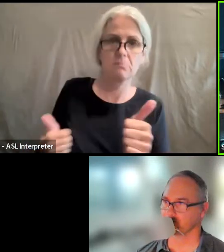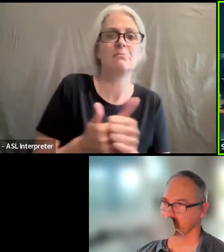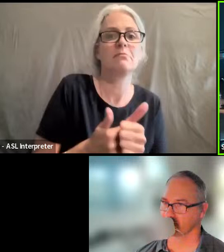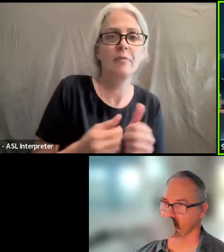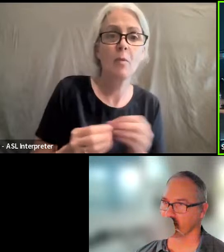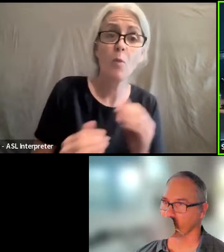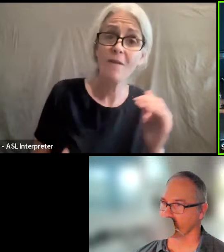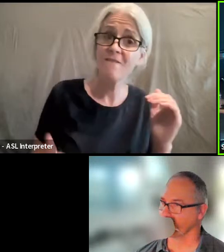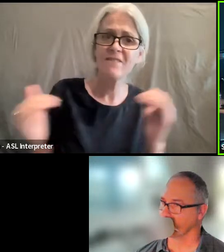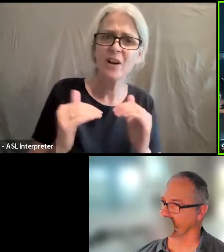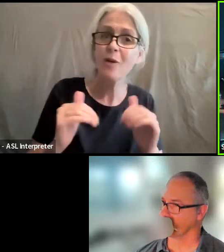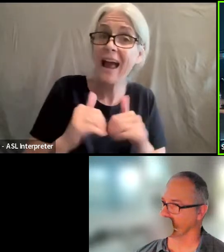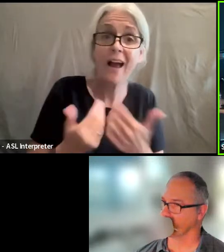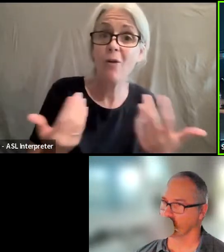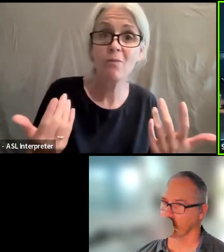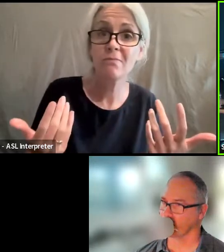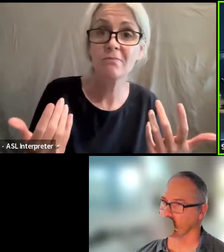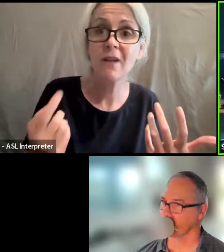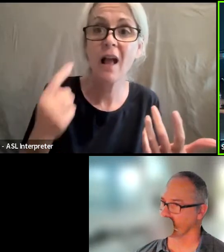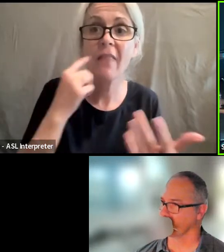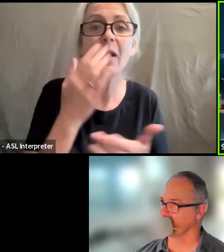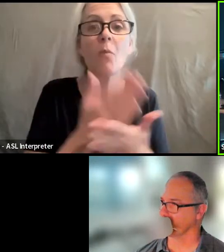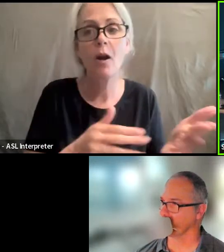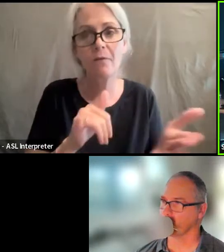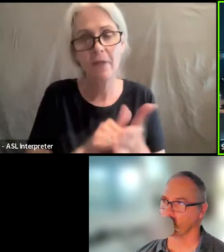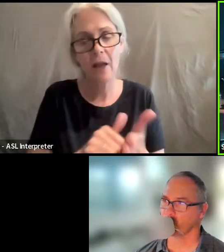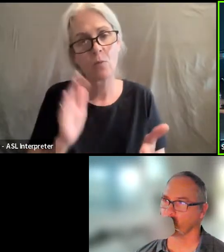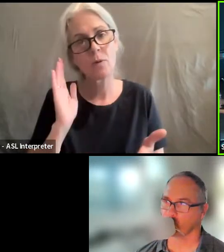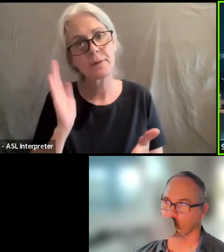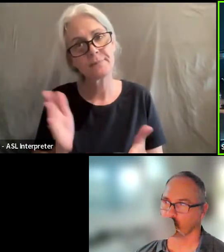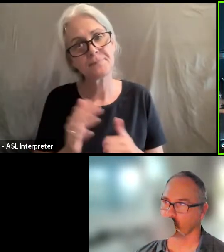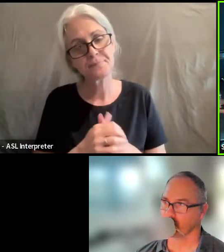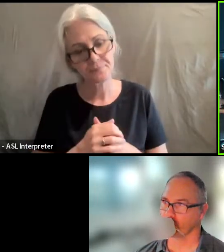more equitable at the end of the day. I think part of it is going to be,